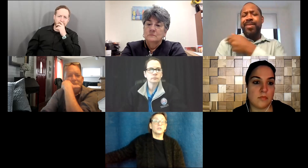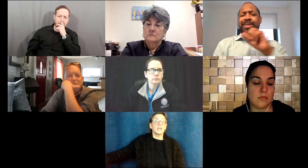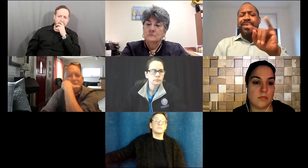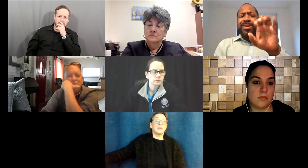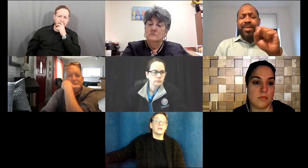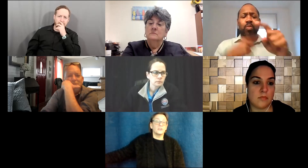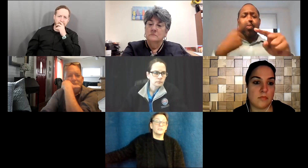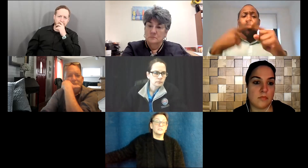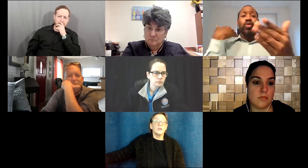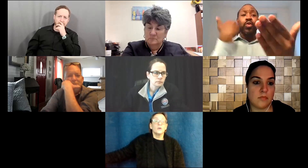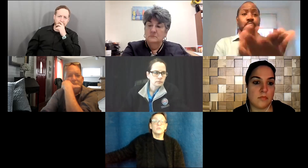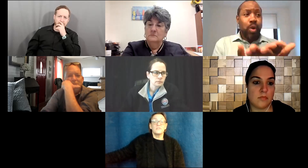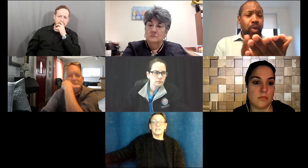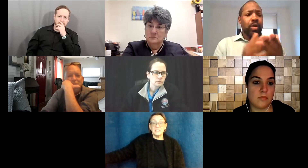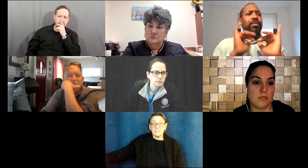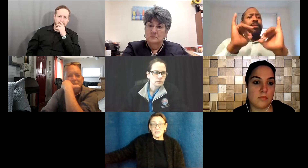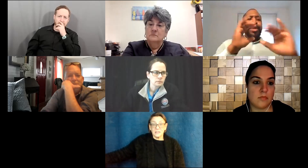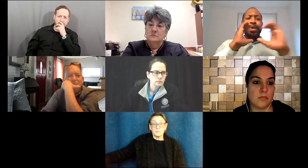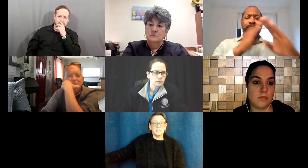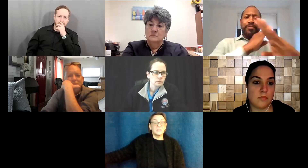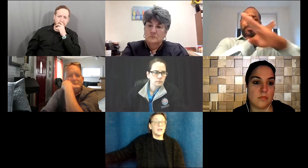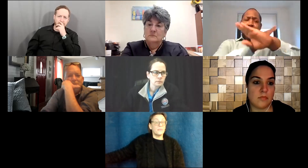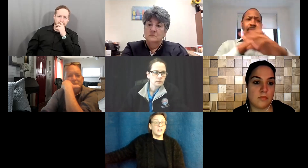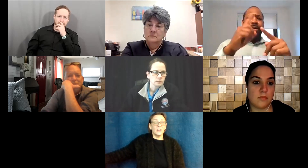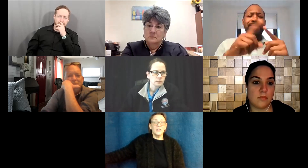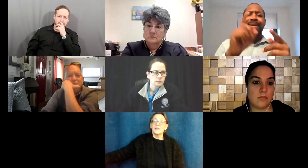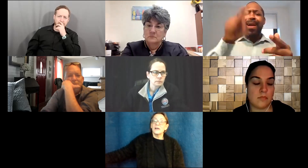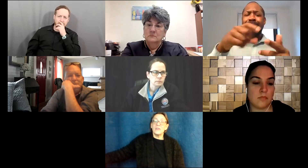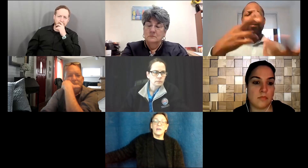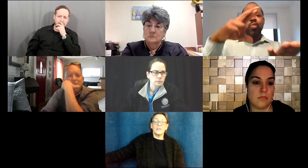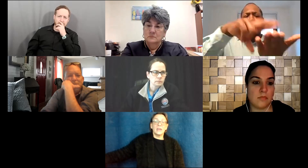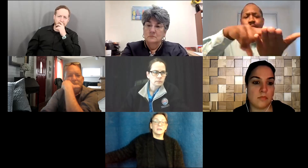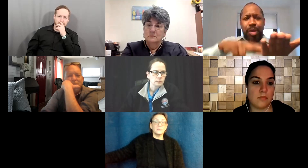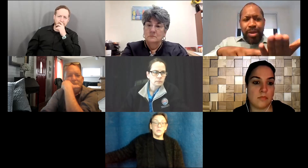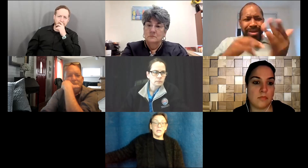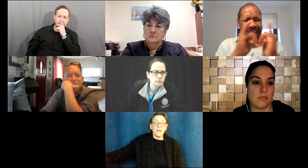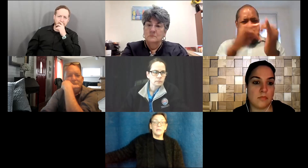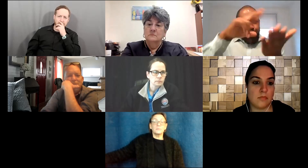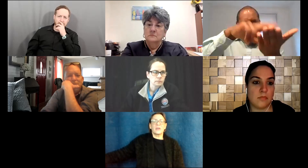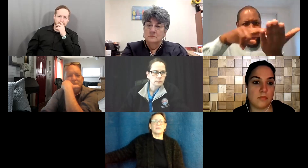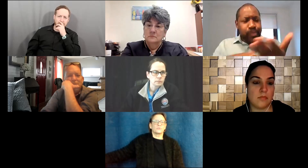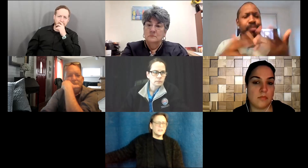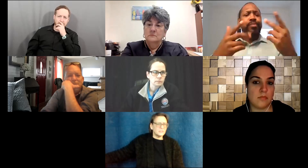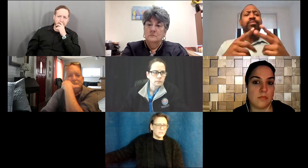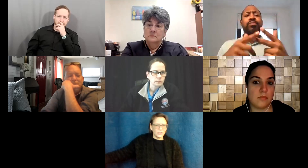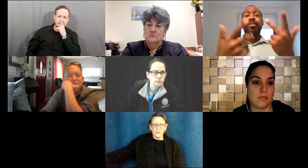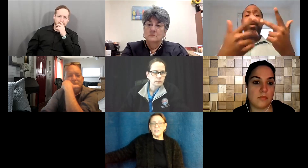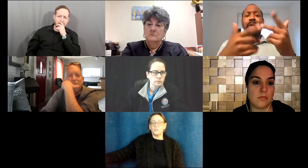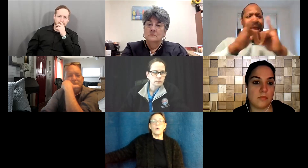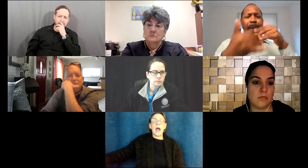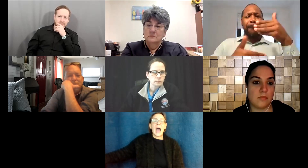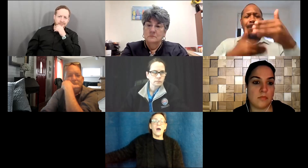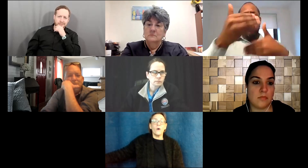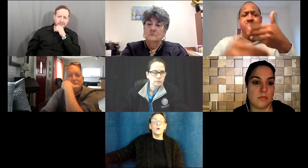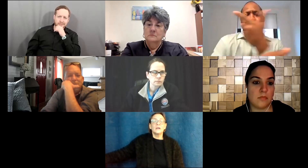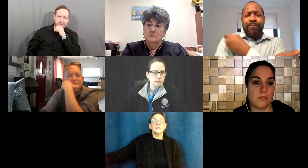about communication barriers with the vaccine sites, because they get there and then they can't communicate, but they have to register and they don't